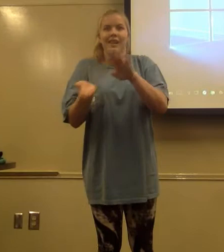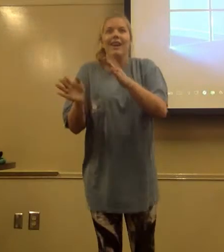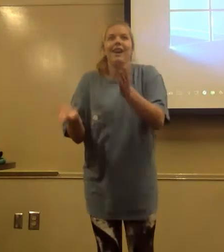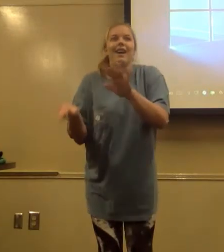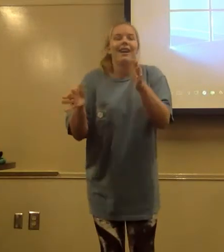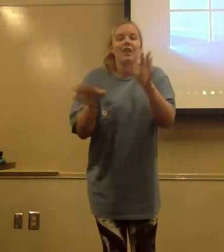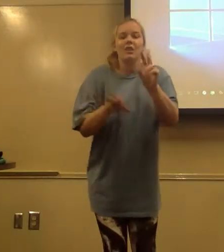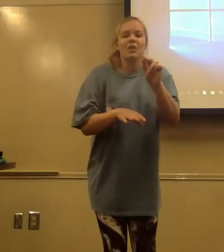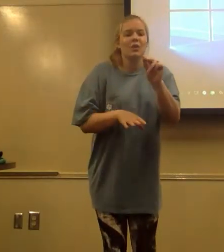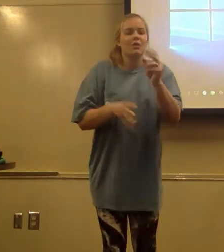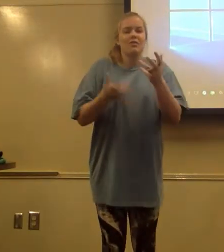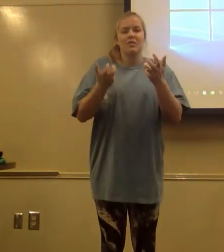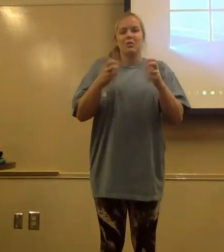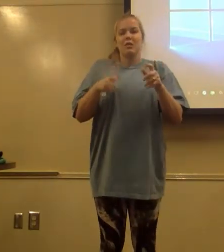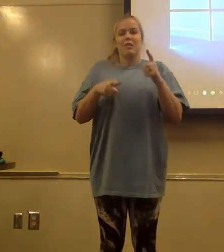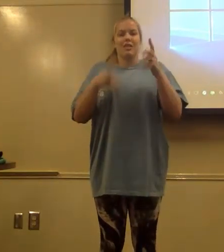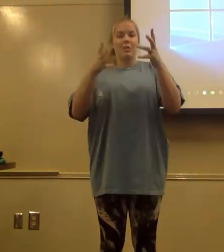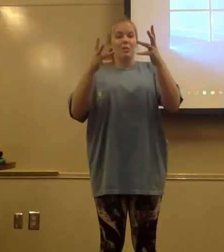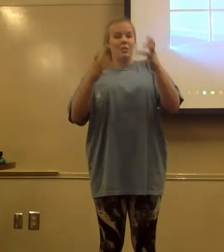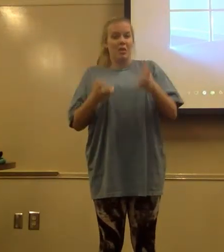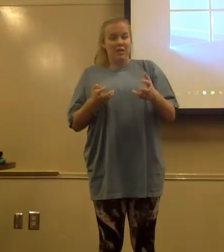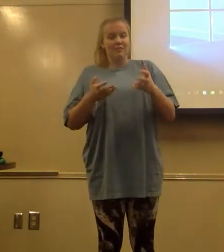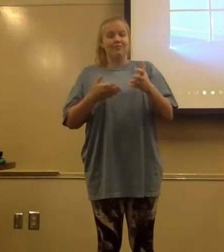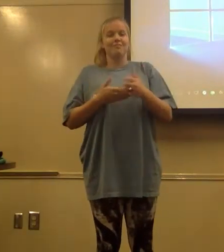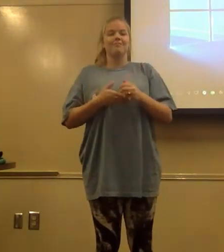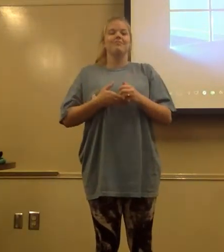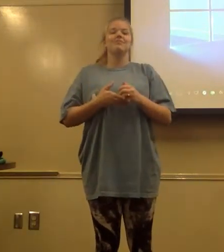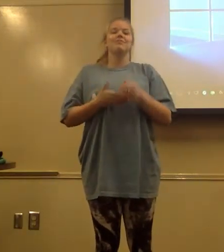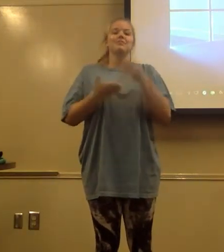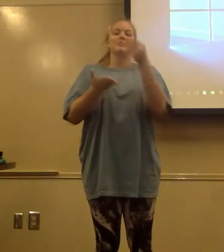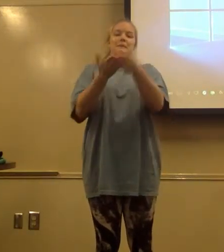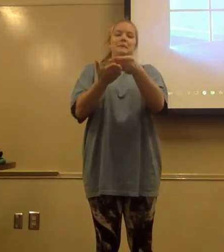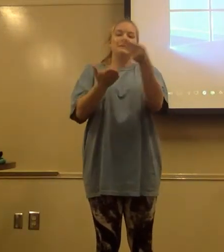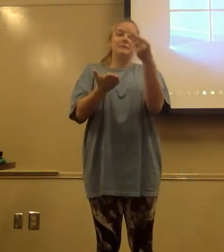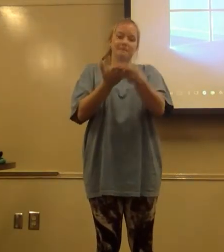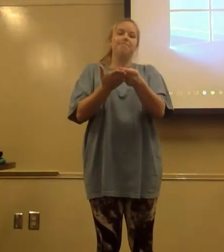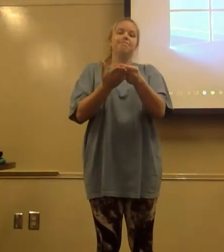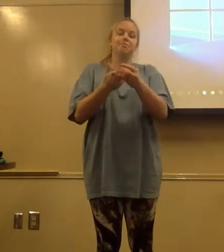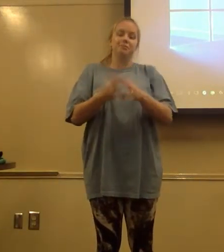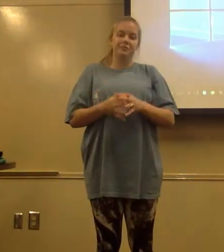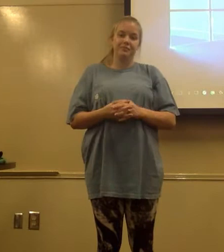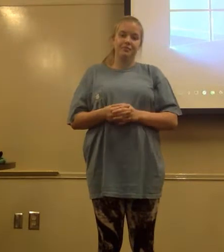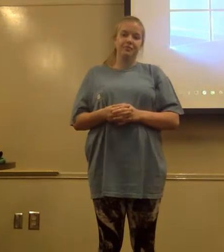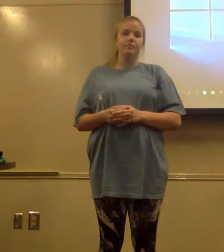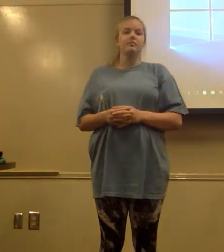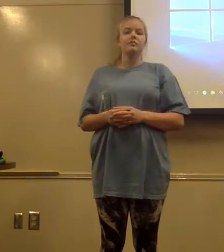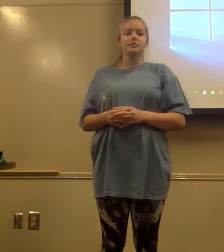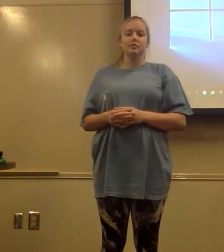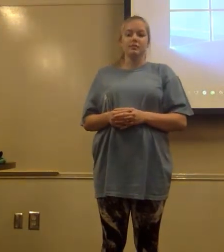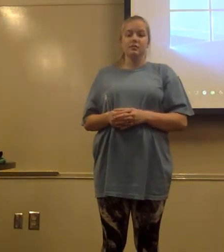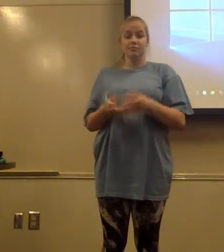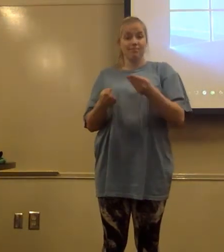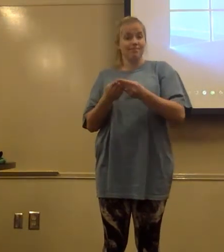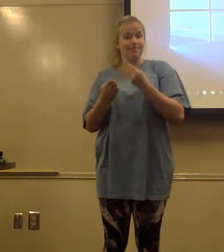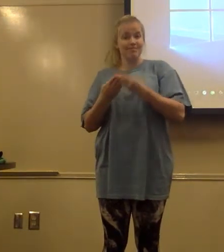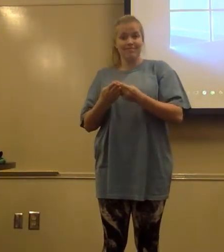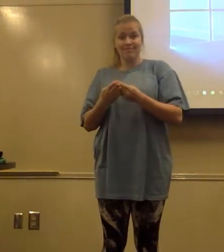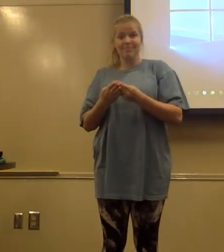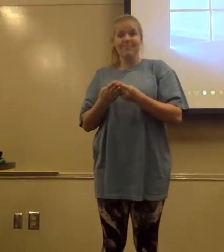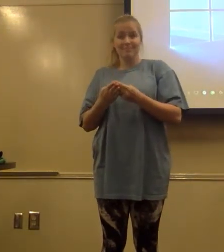possible ingredients like sugar, because the taxpayers subsidize the sugar industry, charge a couple bucks for it. They make a lot of money. Junk makes a lot of